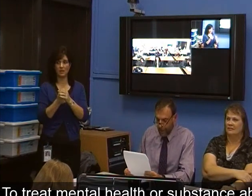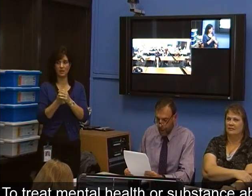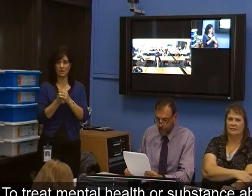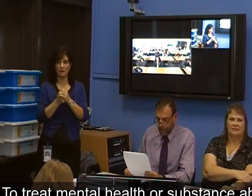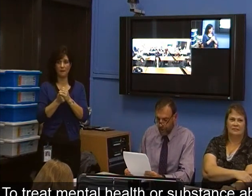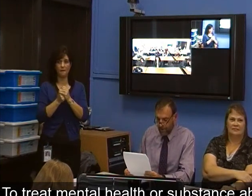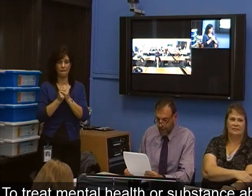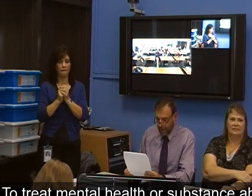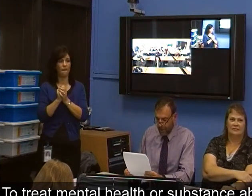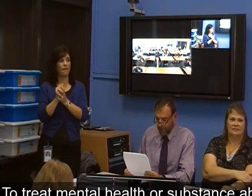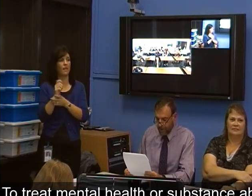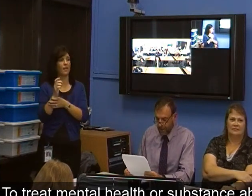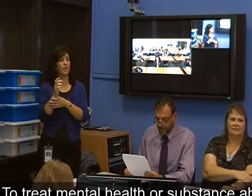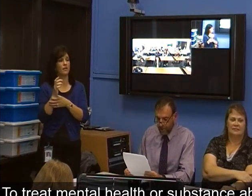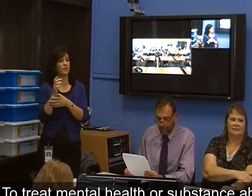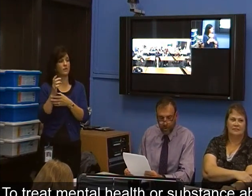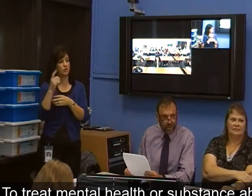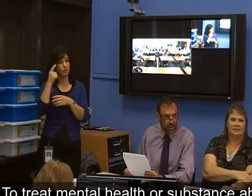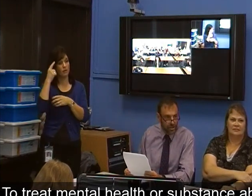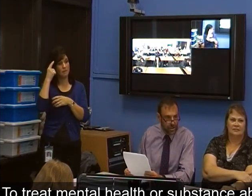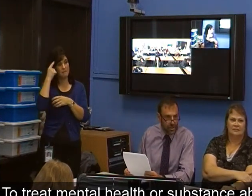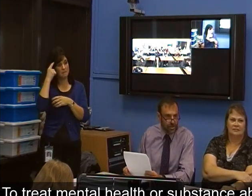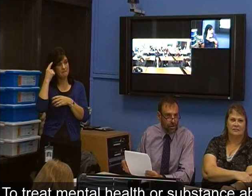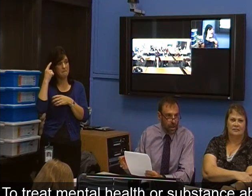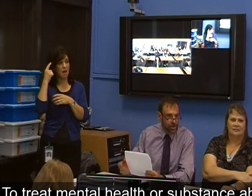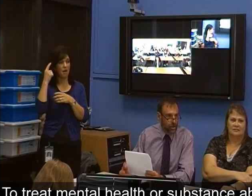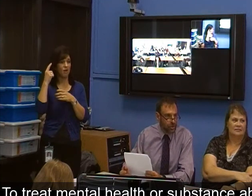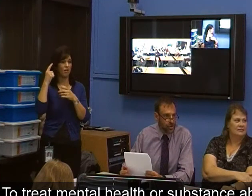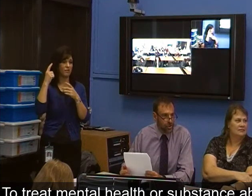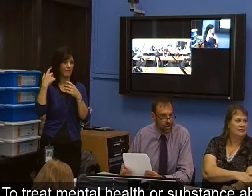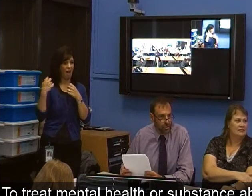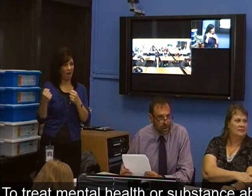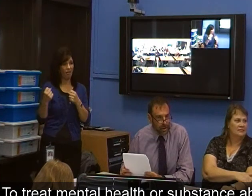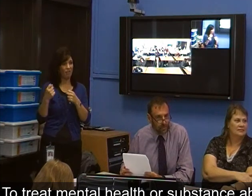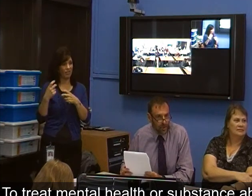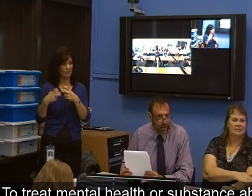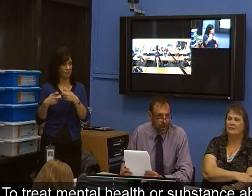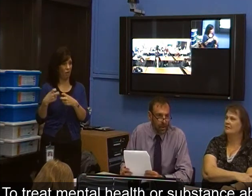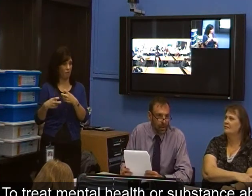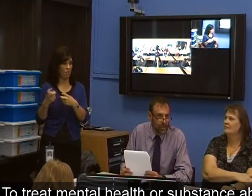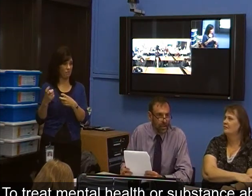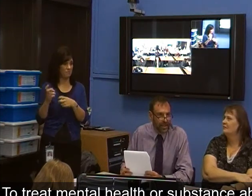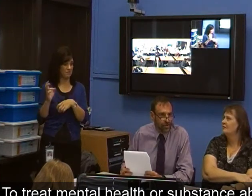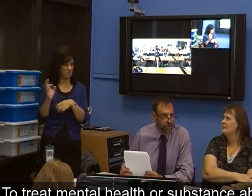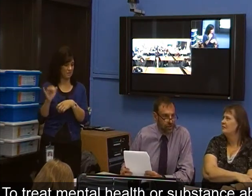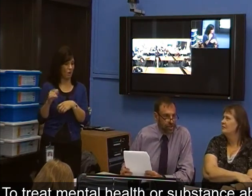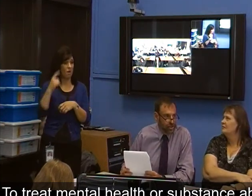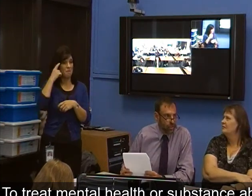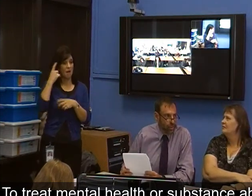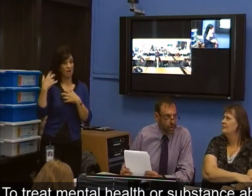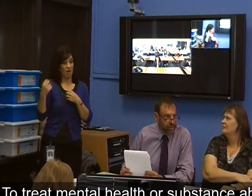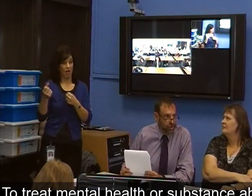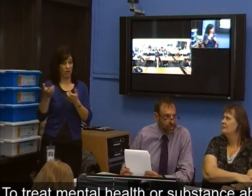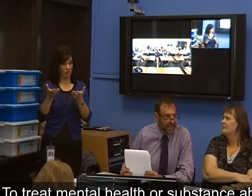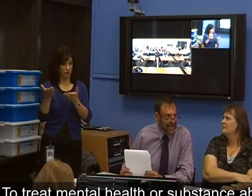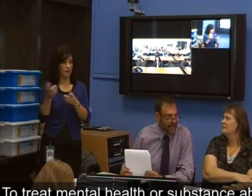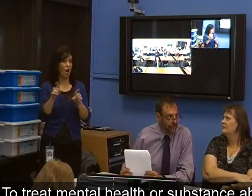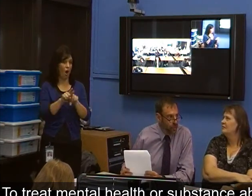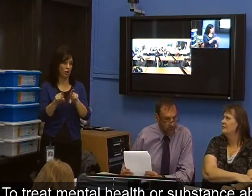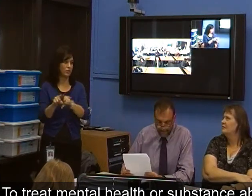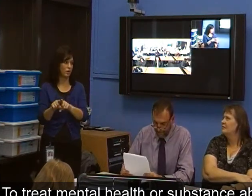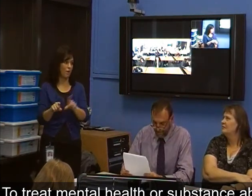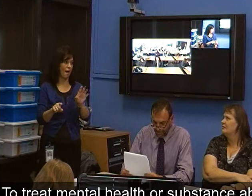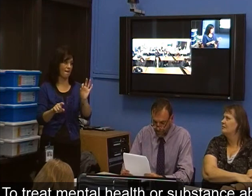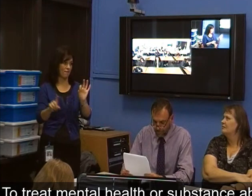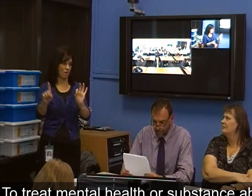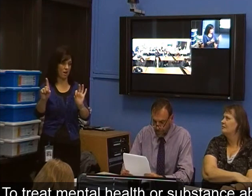Okay. To treat mental health or substance abuse conditions, that's also, so your mental health services would also be an